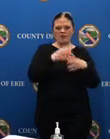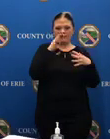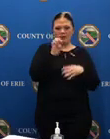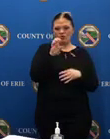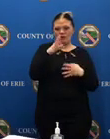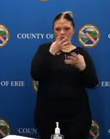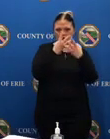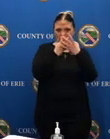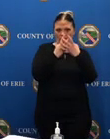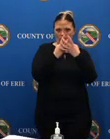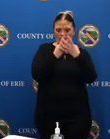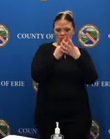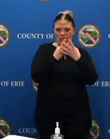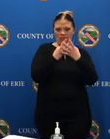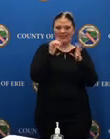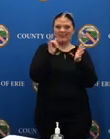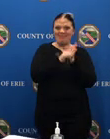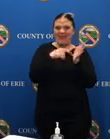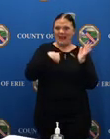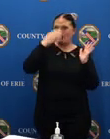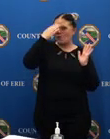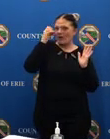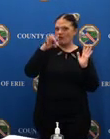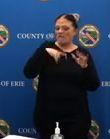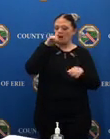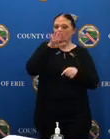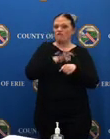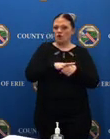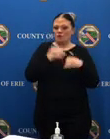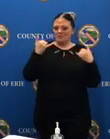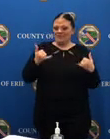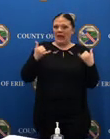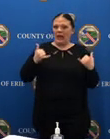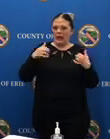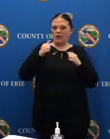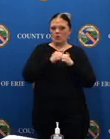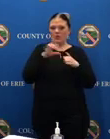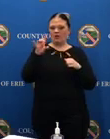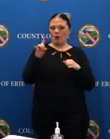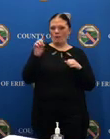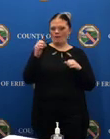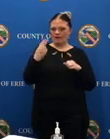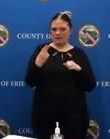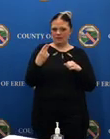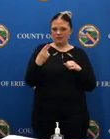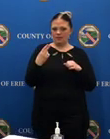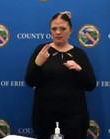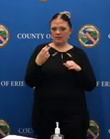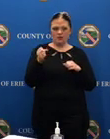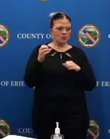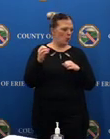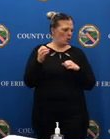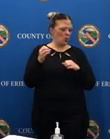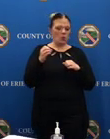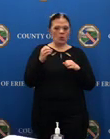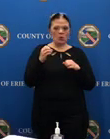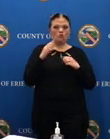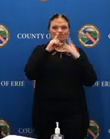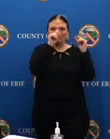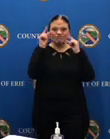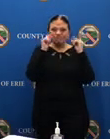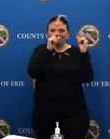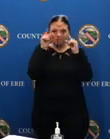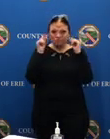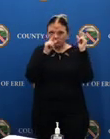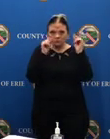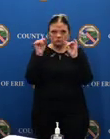Jail that I'm aware of, and I confirmed that earlier today with the Erie County Department of Health. While there were some rumors out there